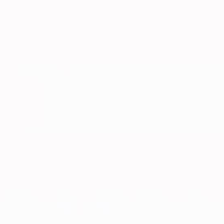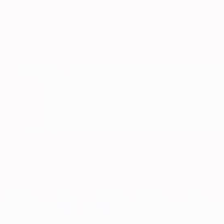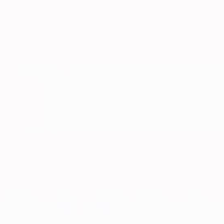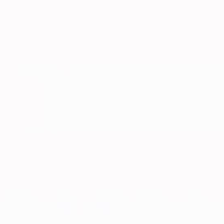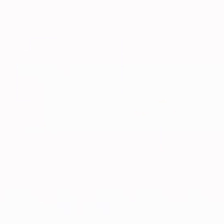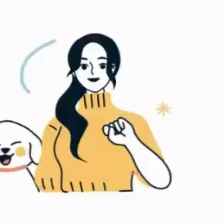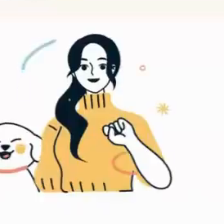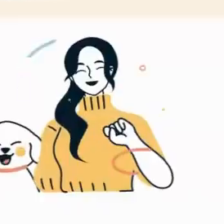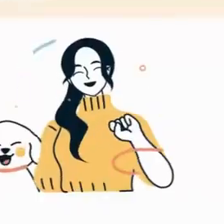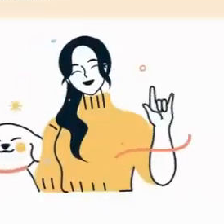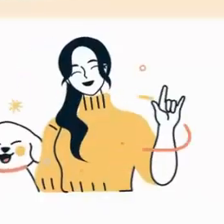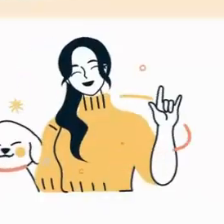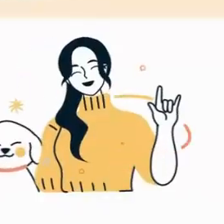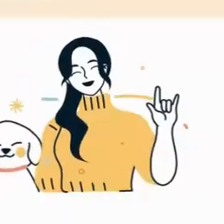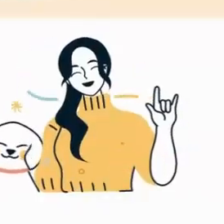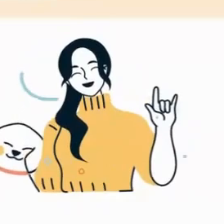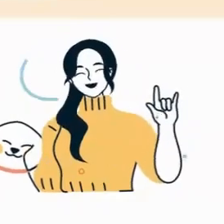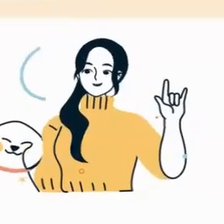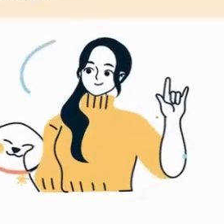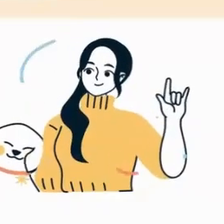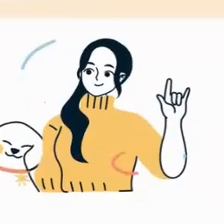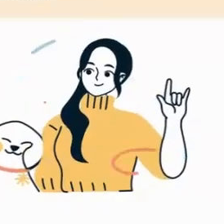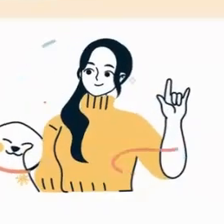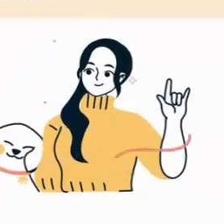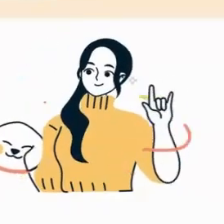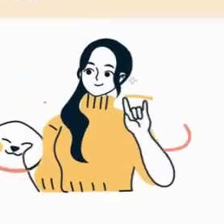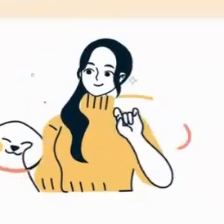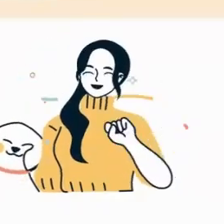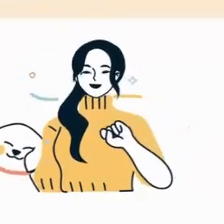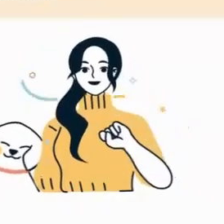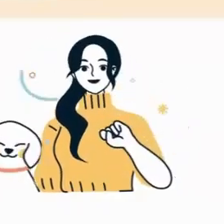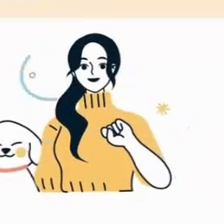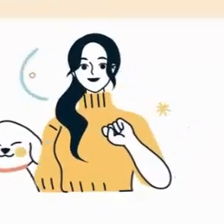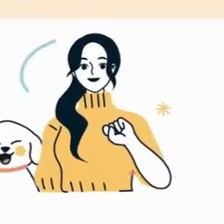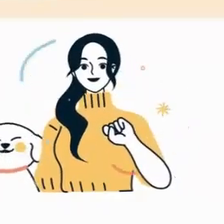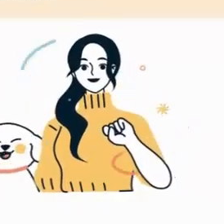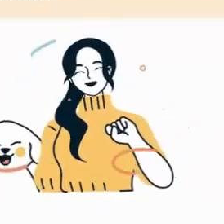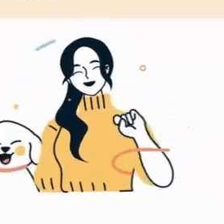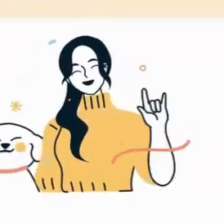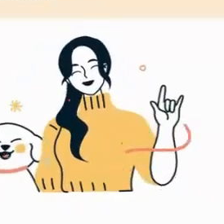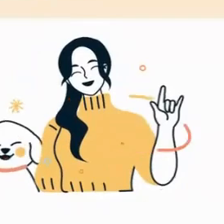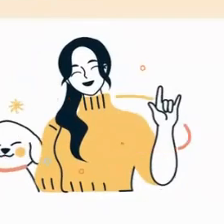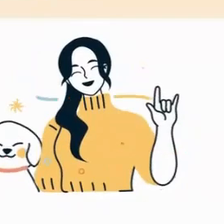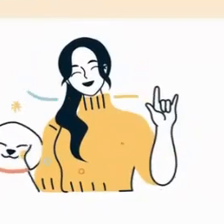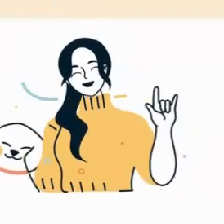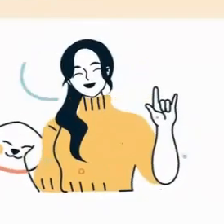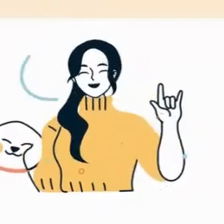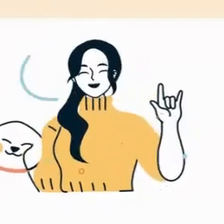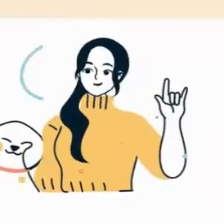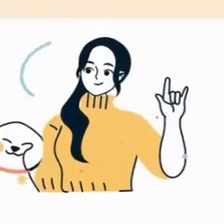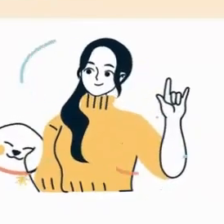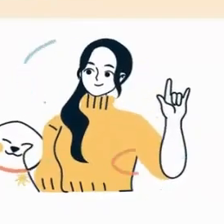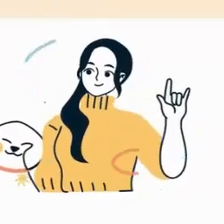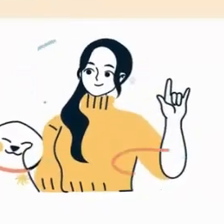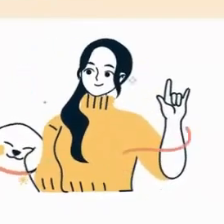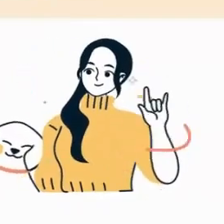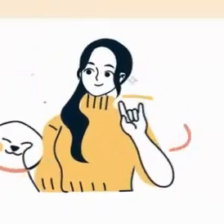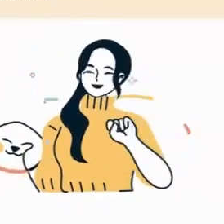does look like a game. And we also teach, in addition to the signs and the sign language, we also teach a bit of culture and history and the